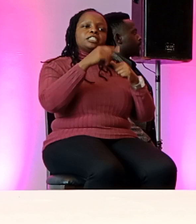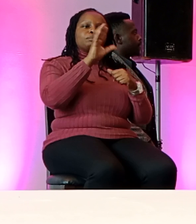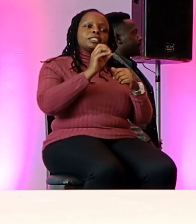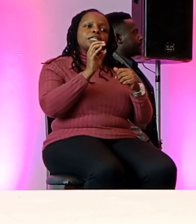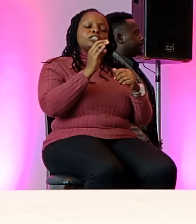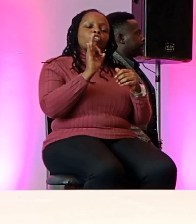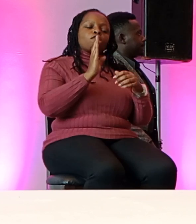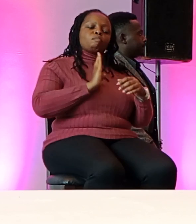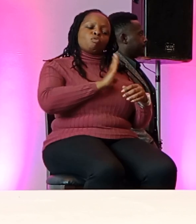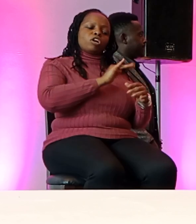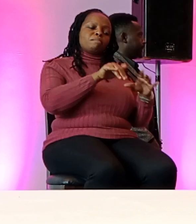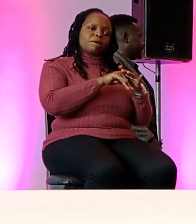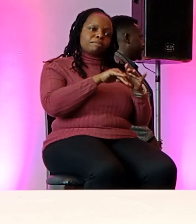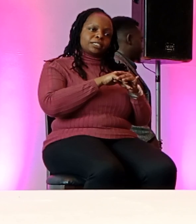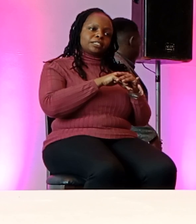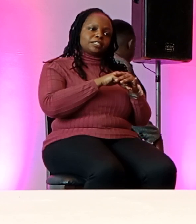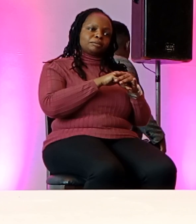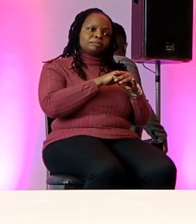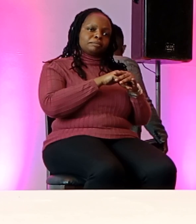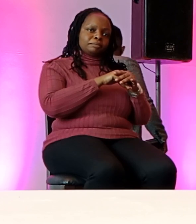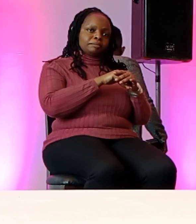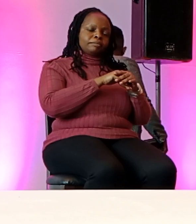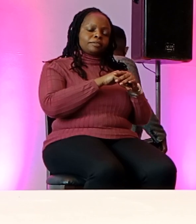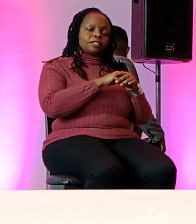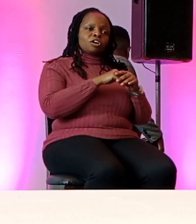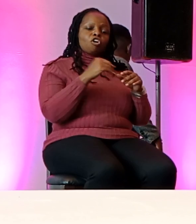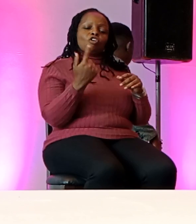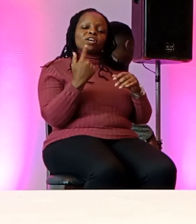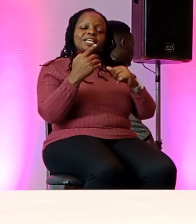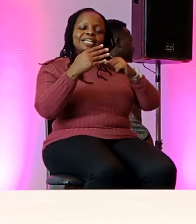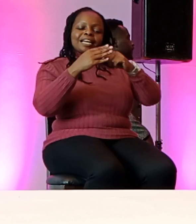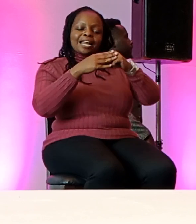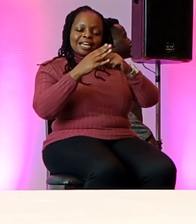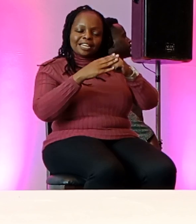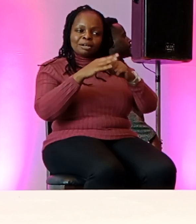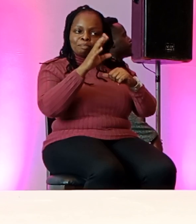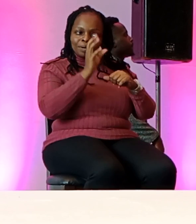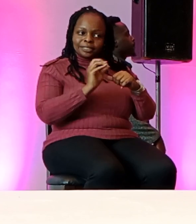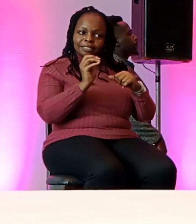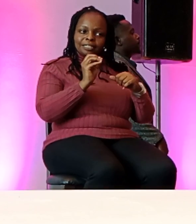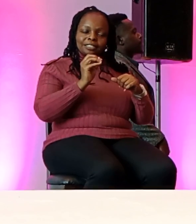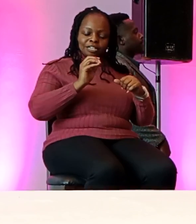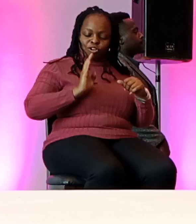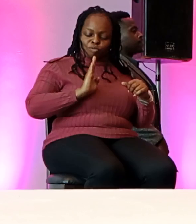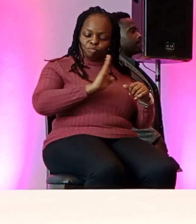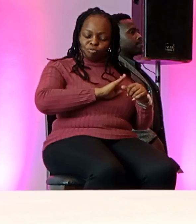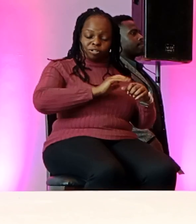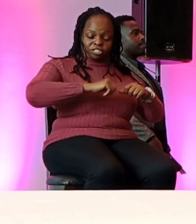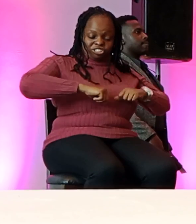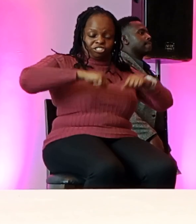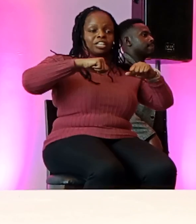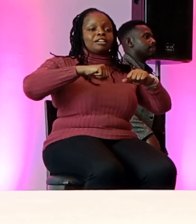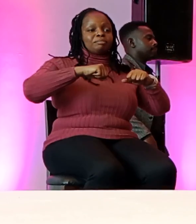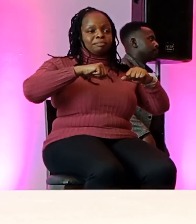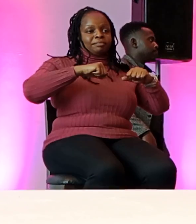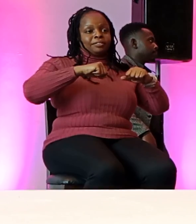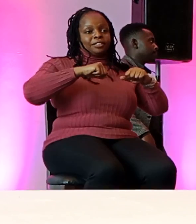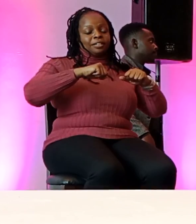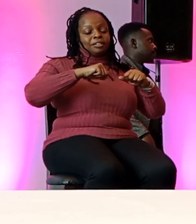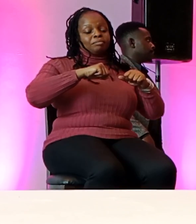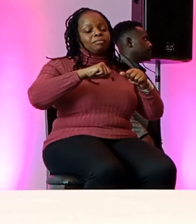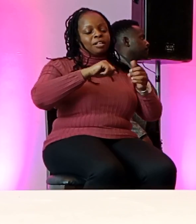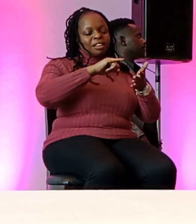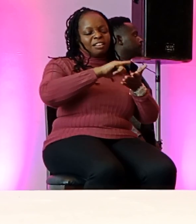of board members. Only 9% of board chair roles. And that